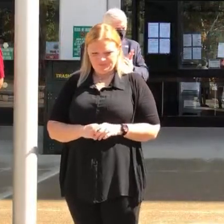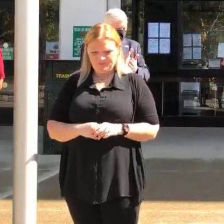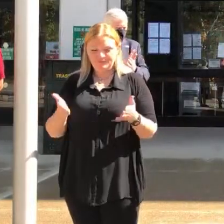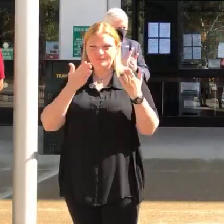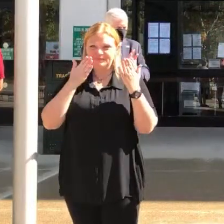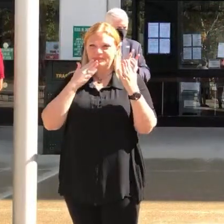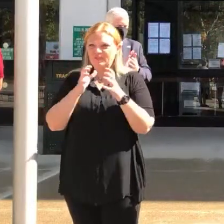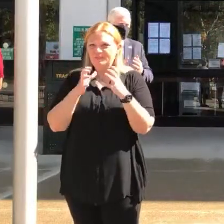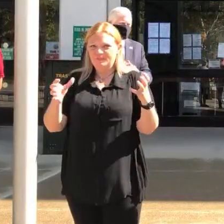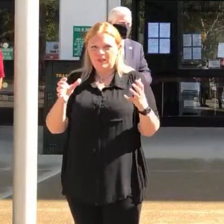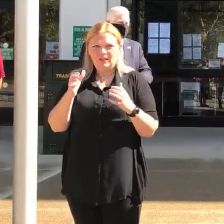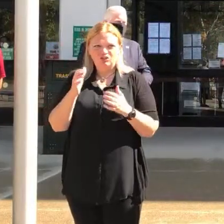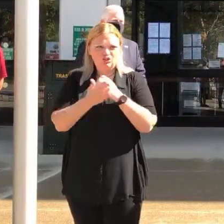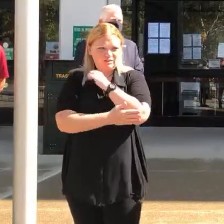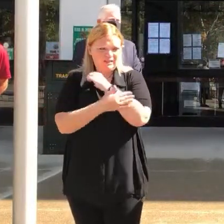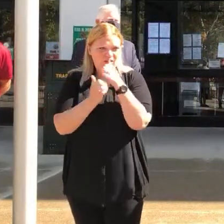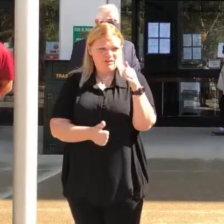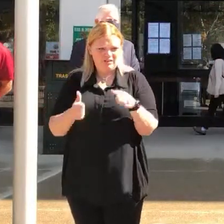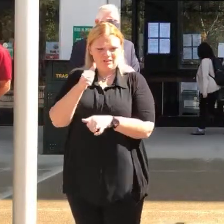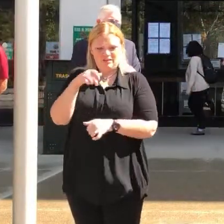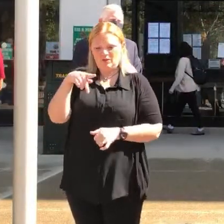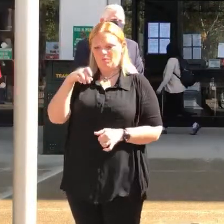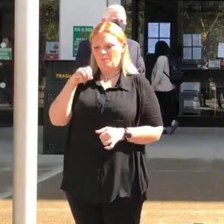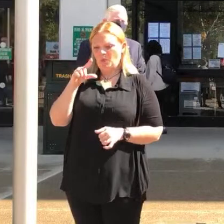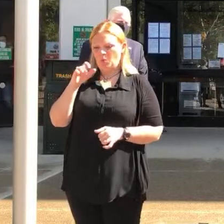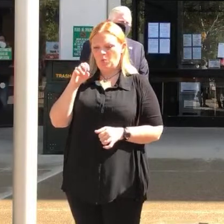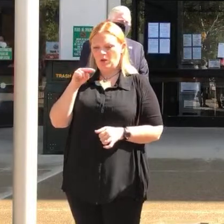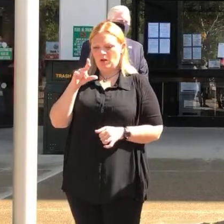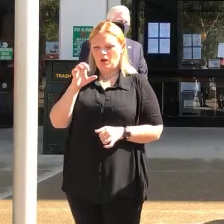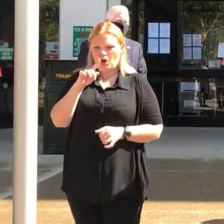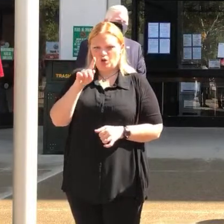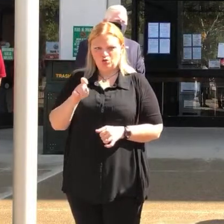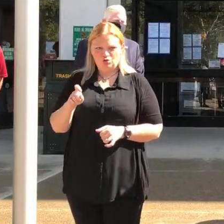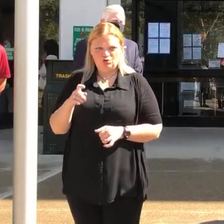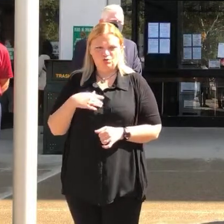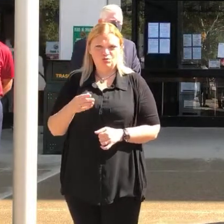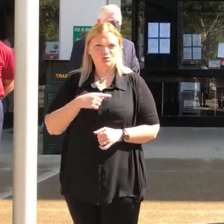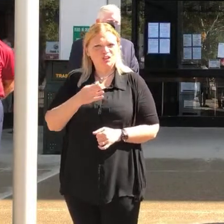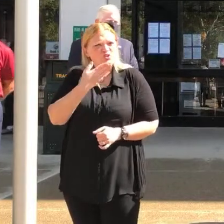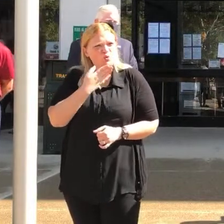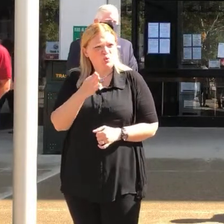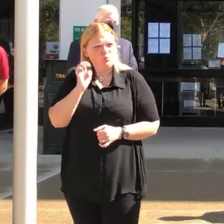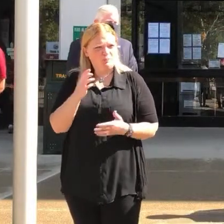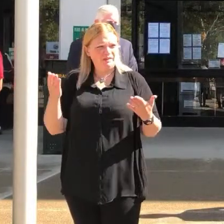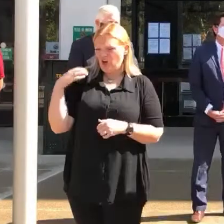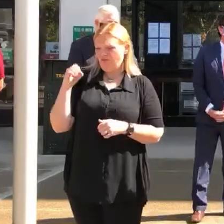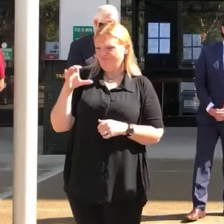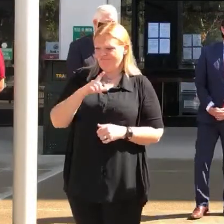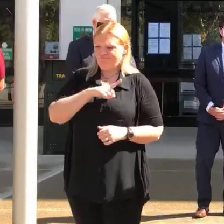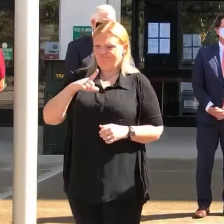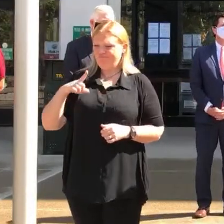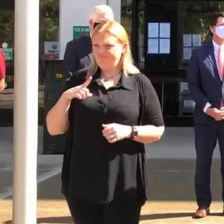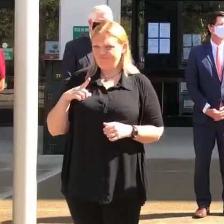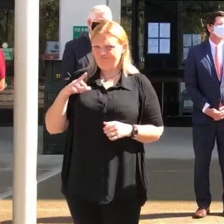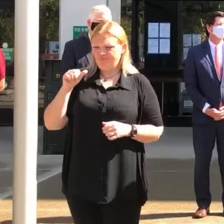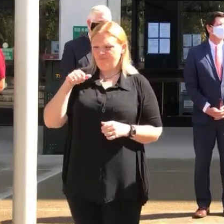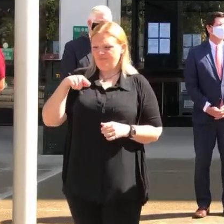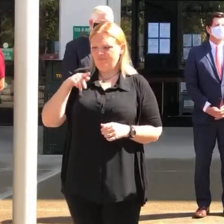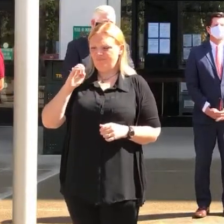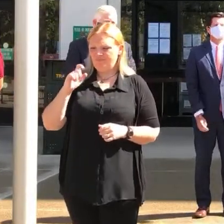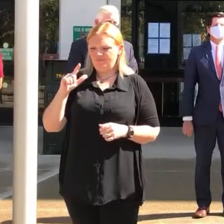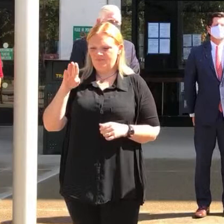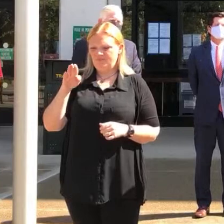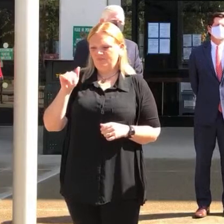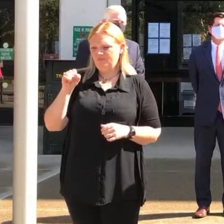Thank you very much, County Executive Poloncarz. It's good to be here at the legislature, April